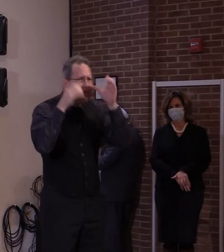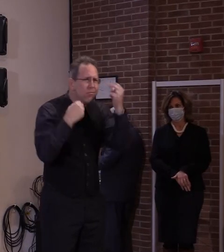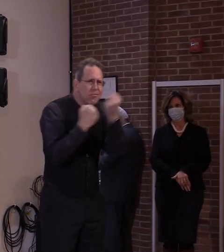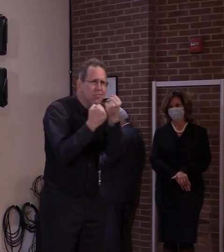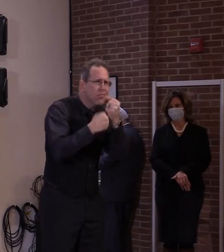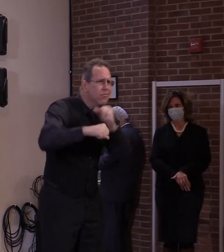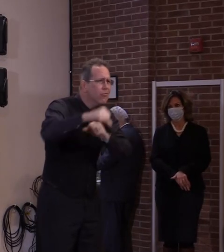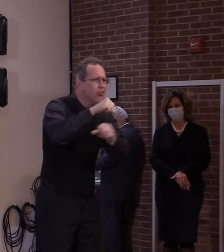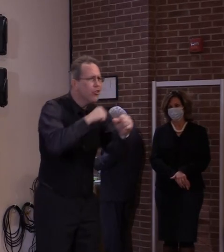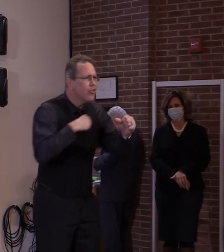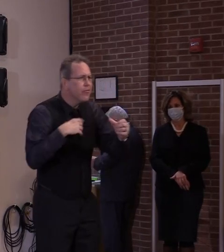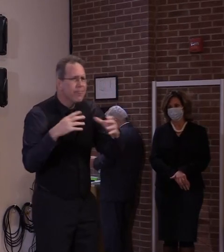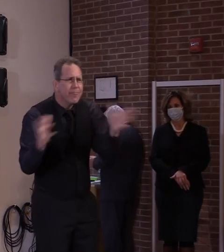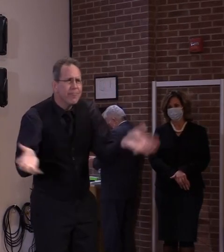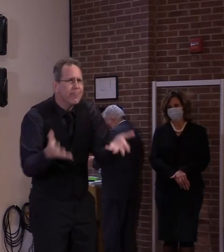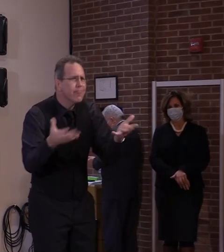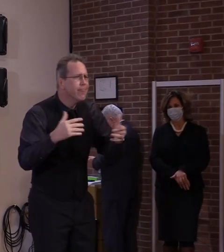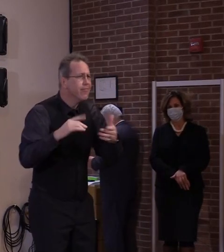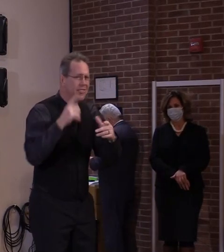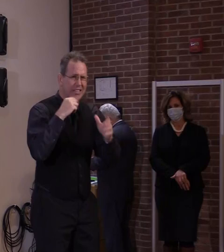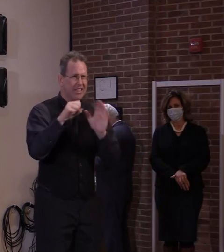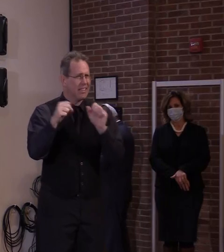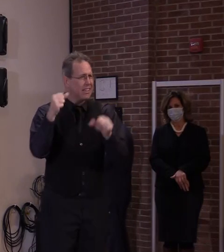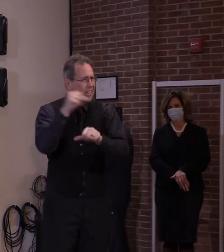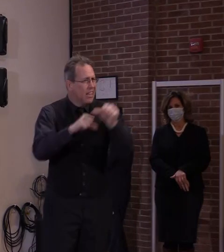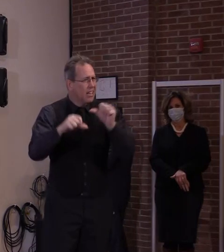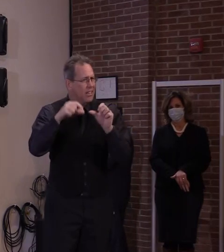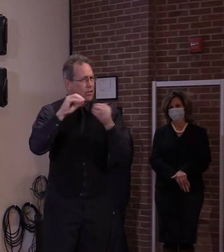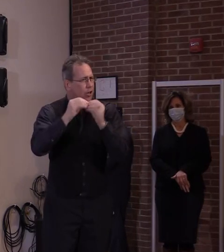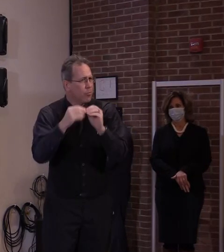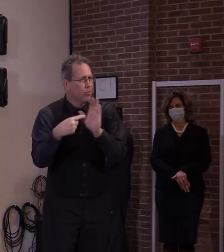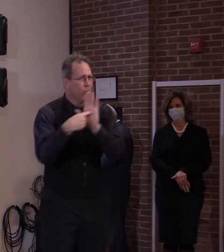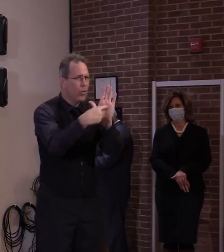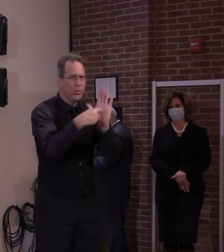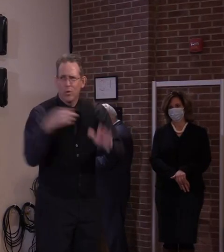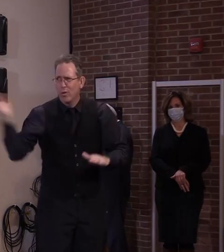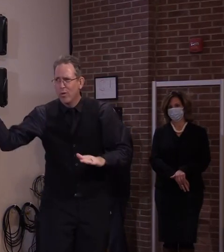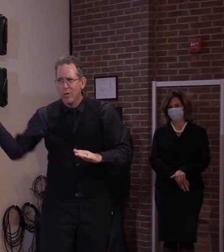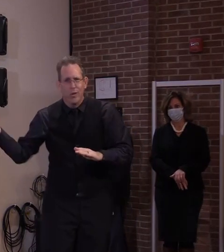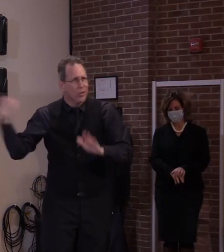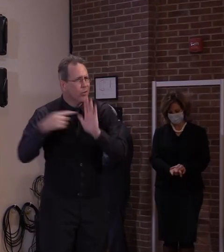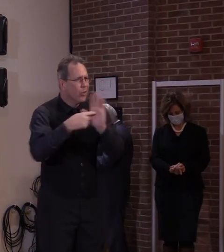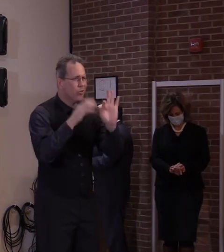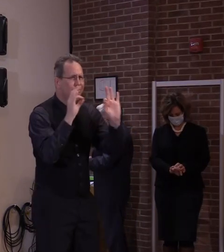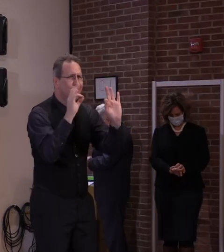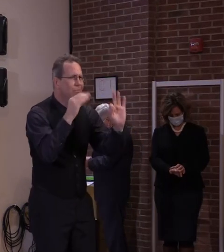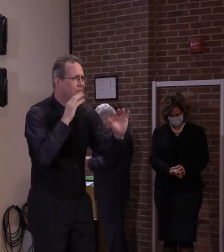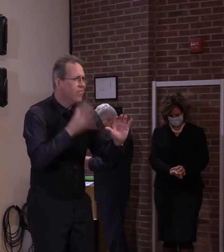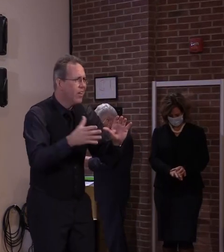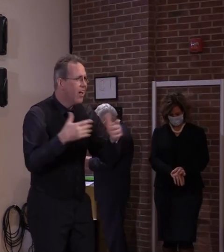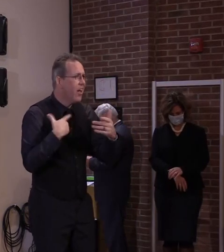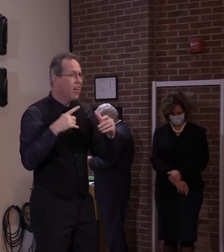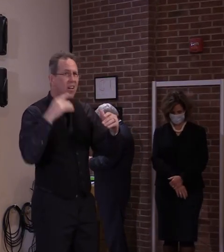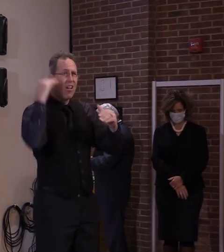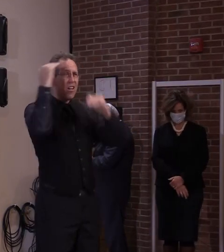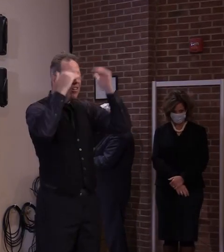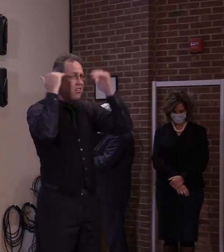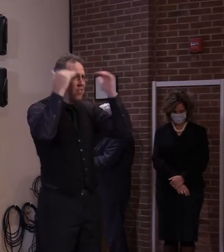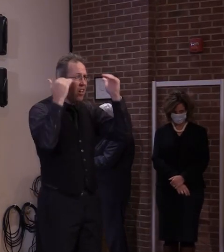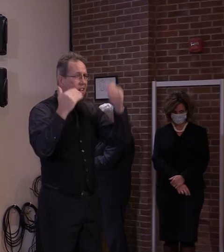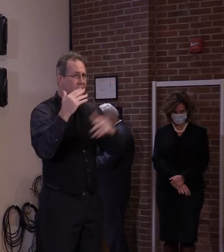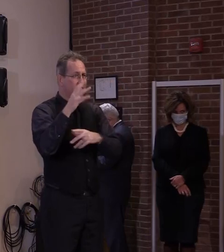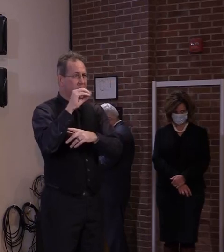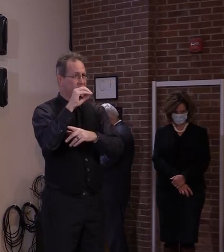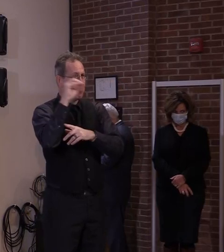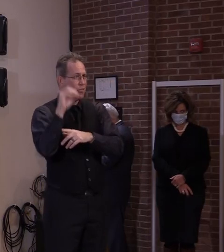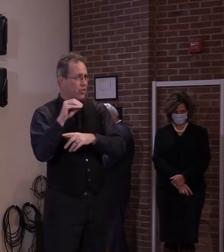number of people who have stepped up, there's 95% of the adults who have decided